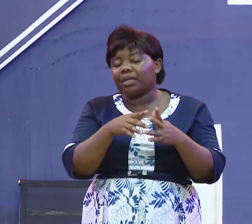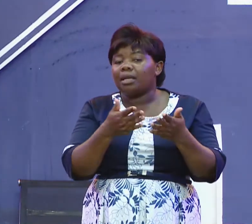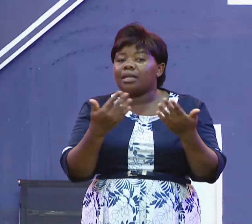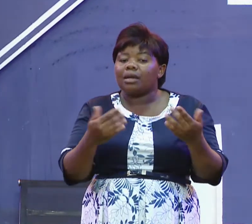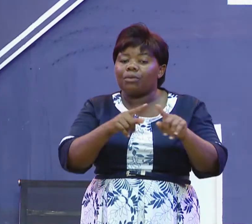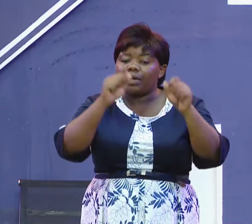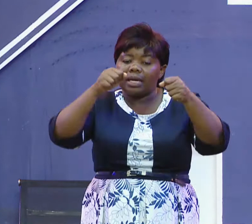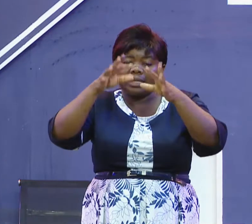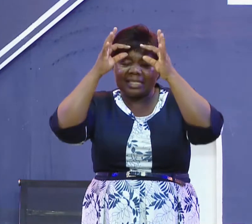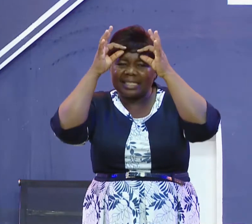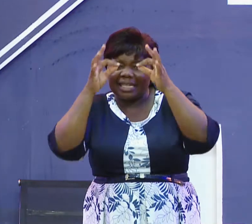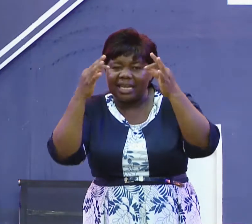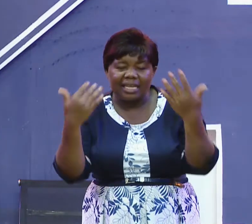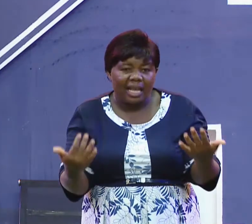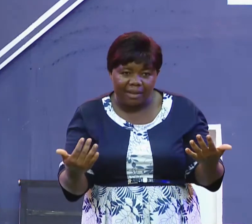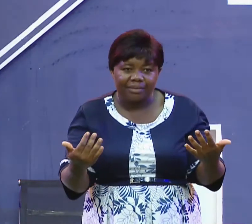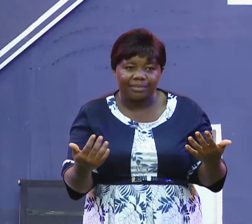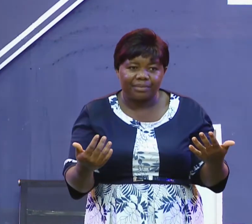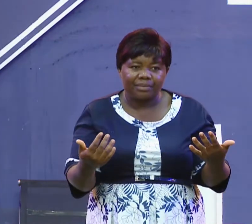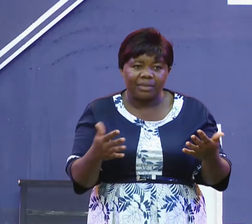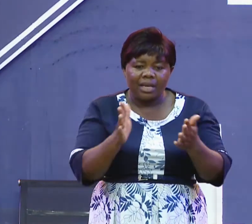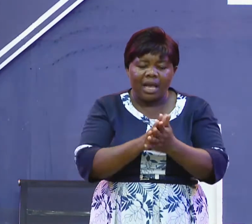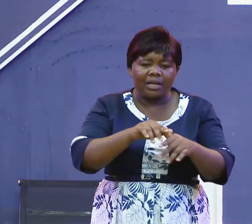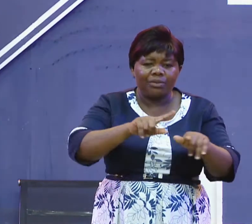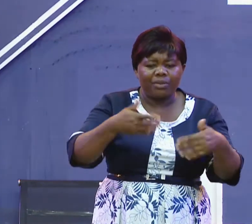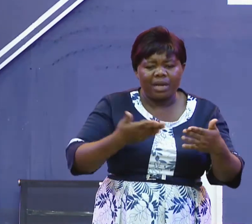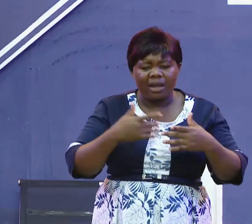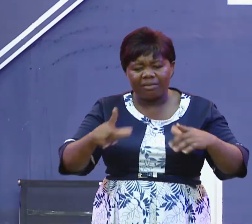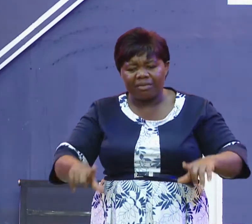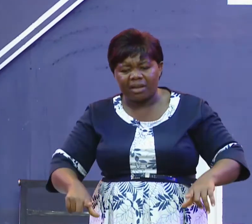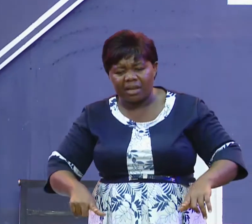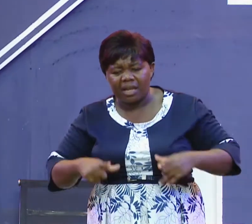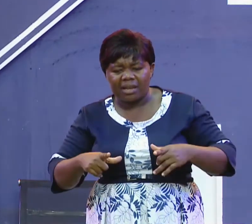okukola okusalawo. We can therefore make a decision. Ne tubeera n'obulamu